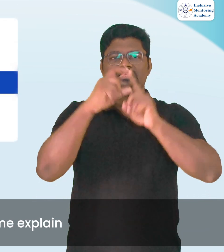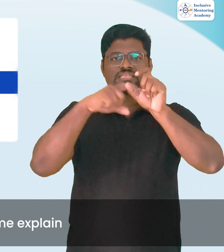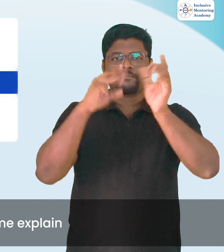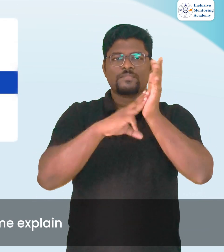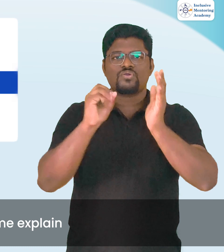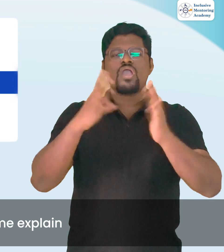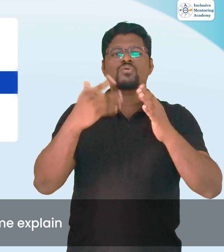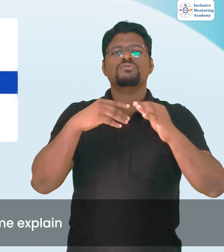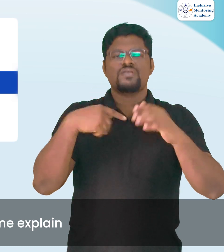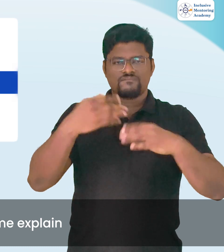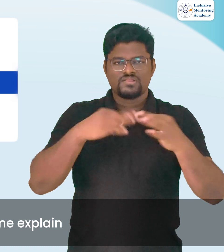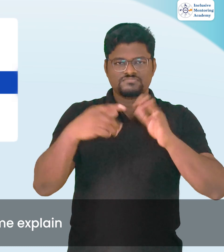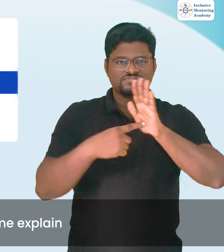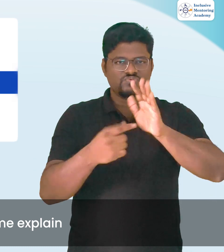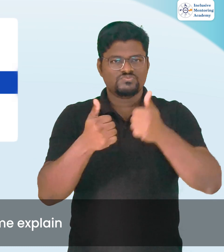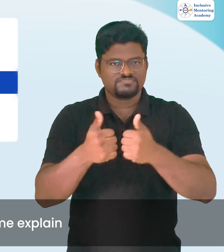Demo. Let me explain.